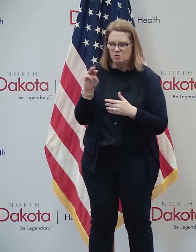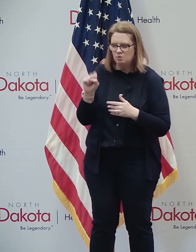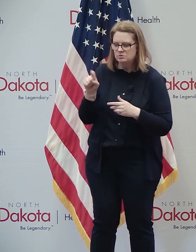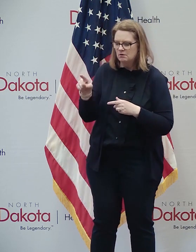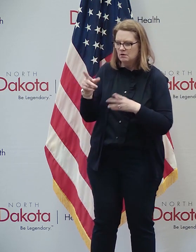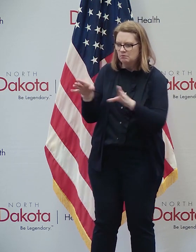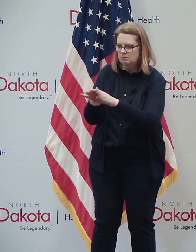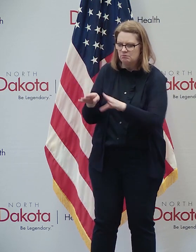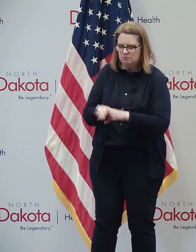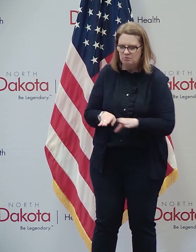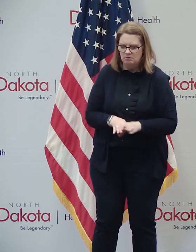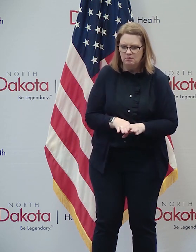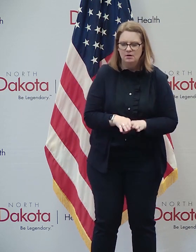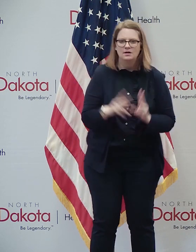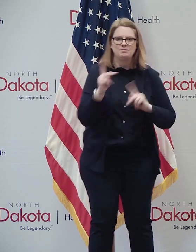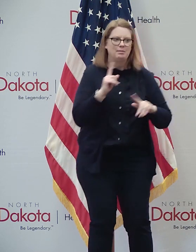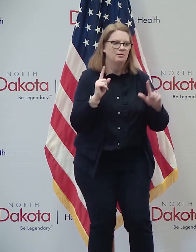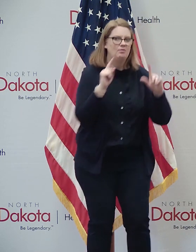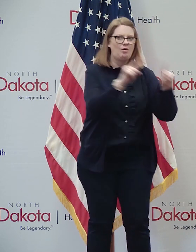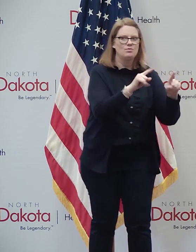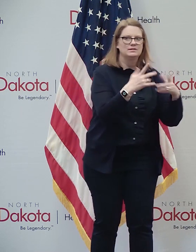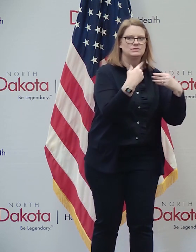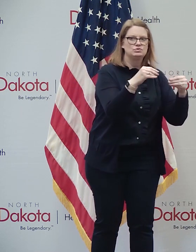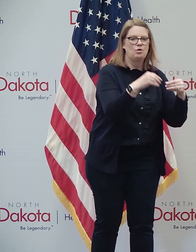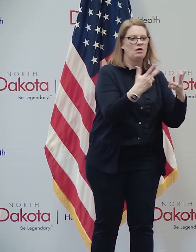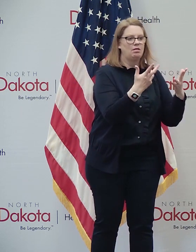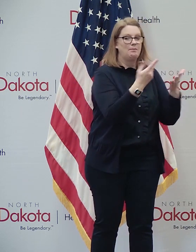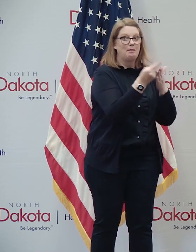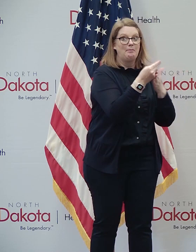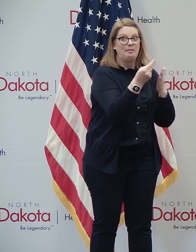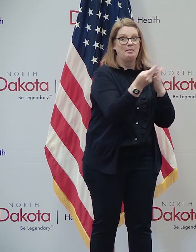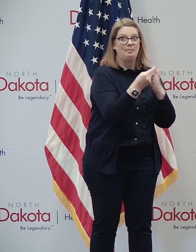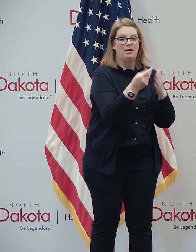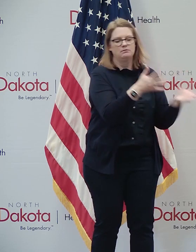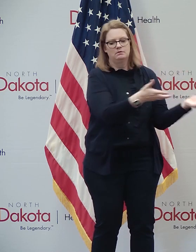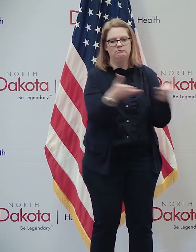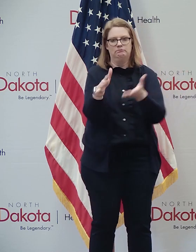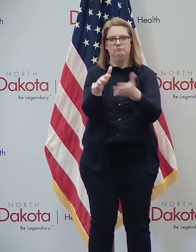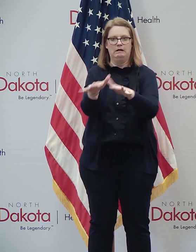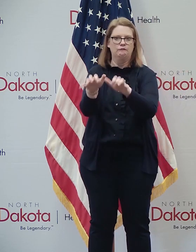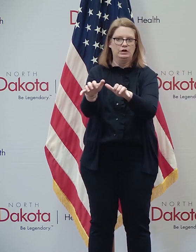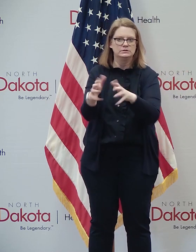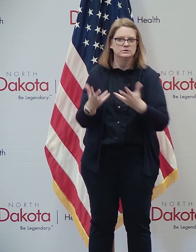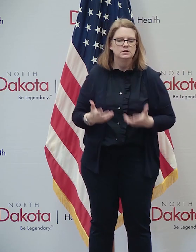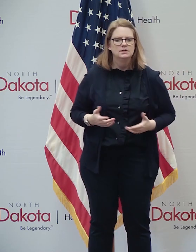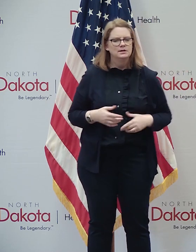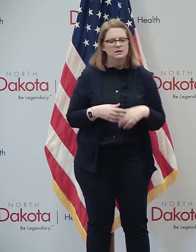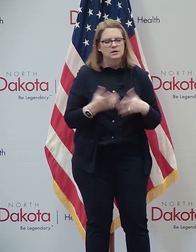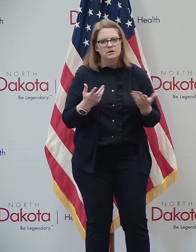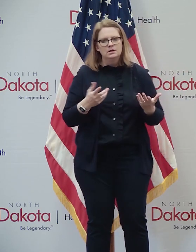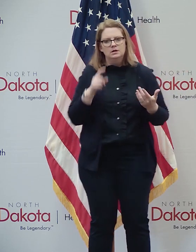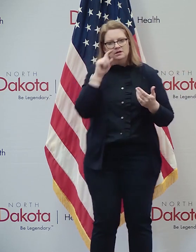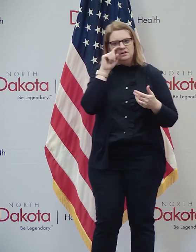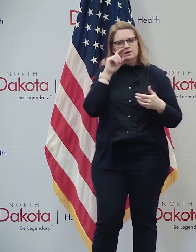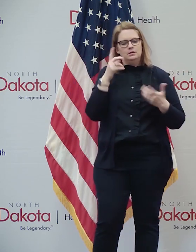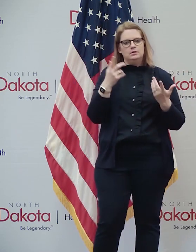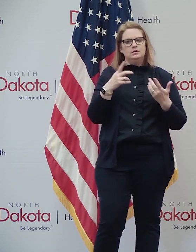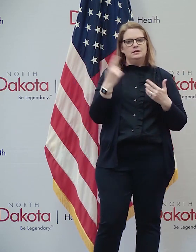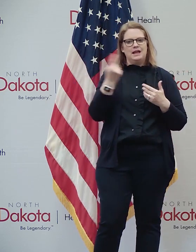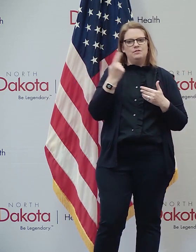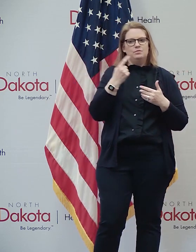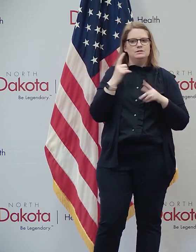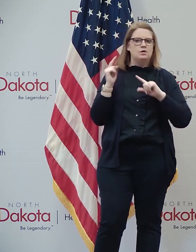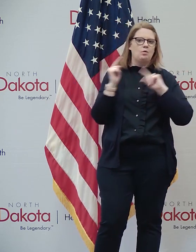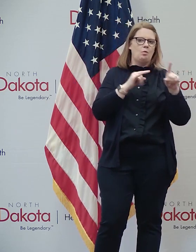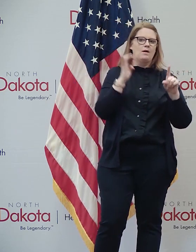in the news, and when those get shut down, then that causes a disruption in the supply chain. And then when people are concerned